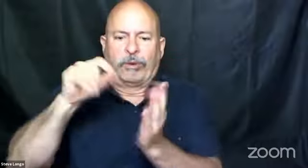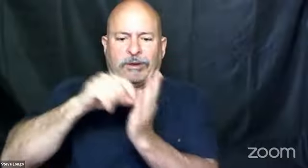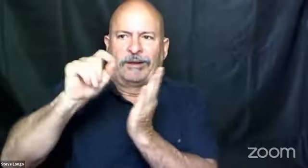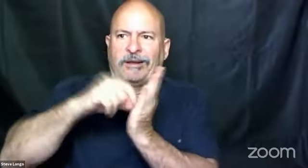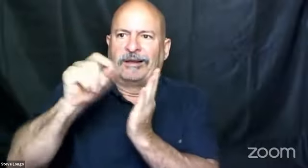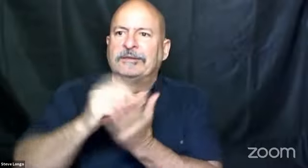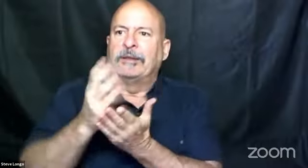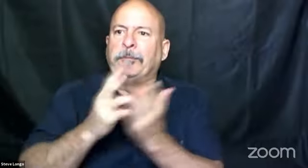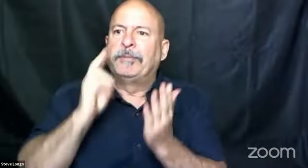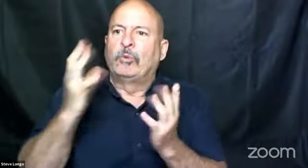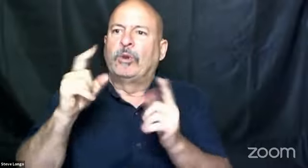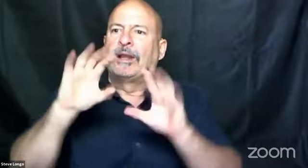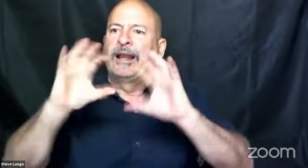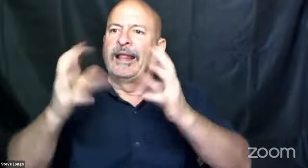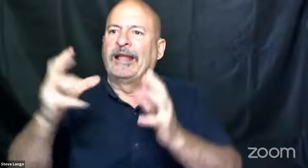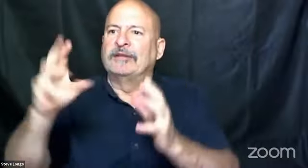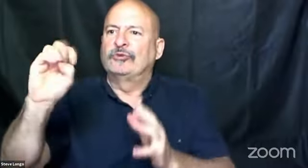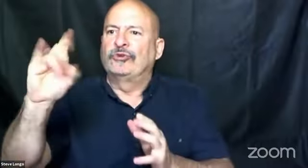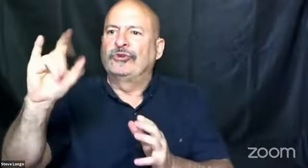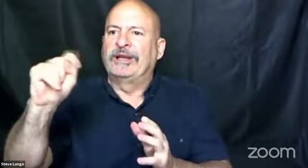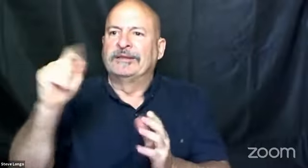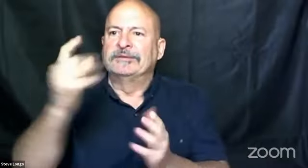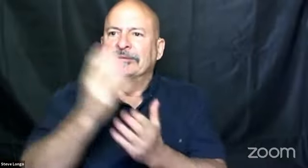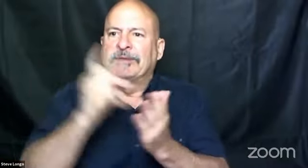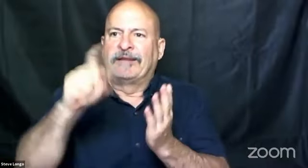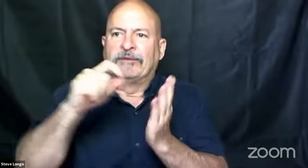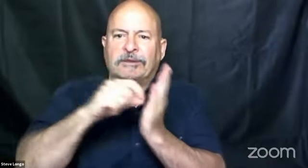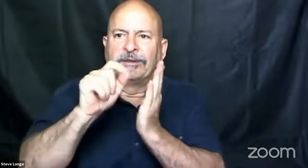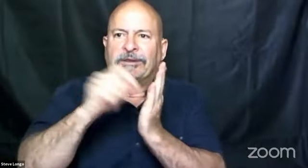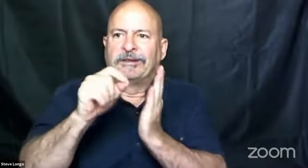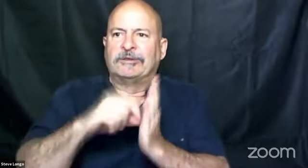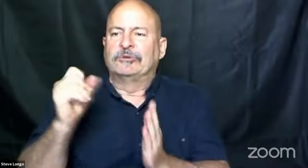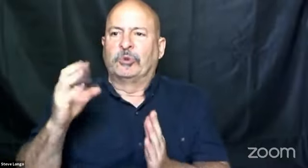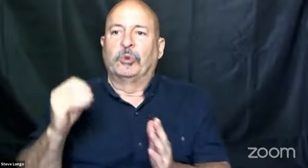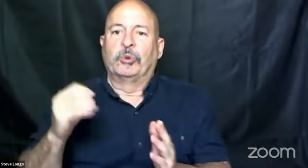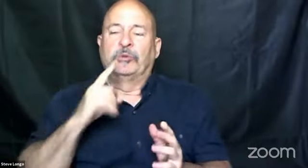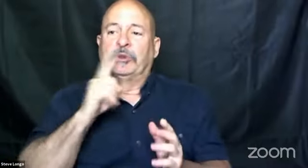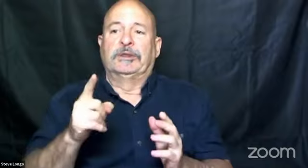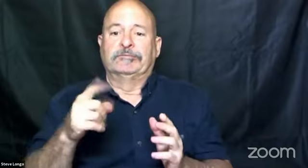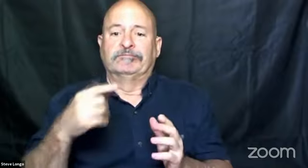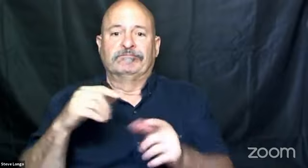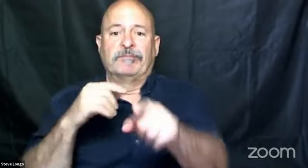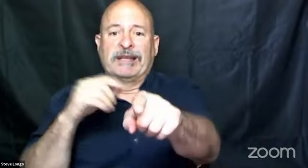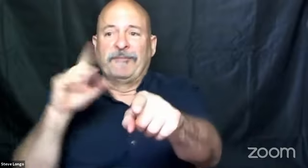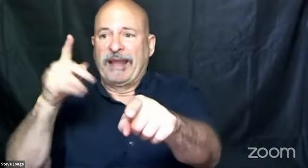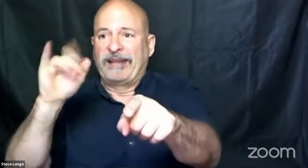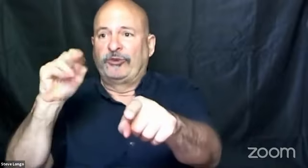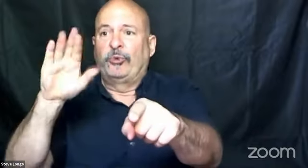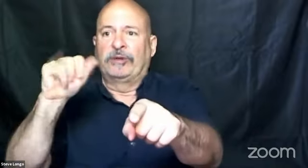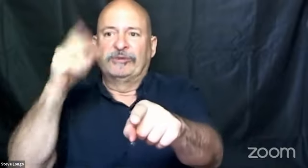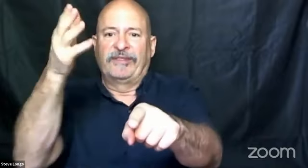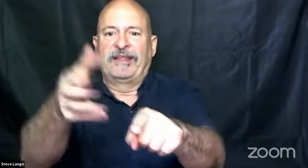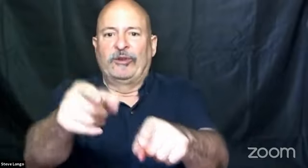great turnout. People were even coming with notepads prepared if they weren't in any sign